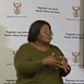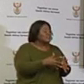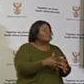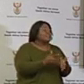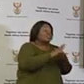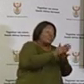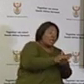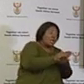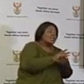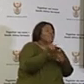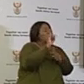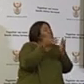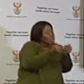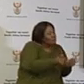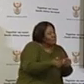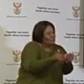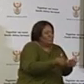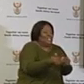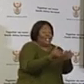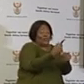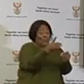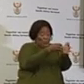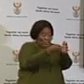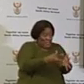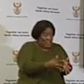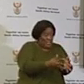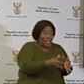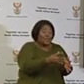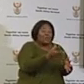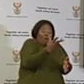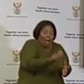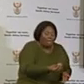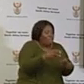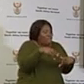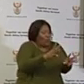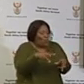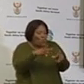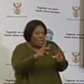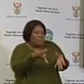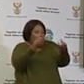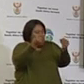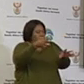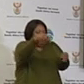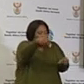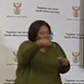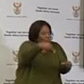Sharing is caring. Kulabo bafundi abanezindlela zokuthola insiza